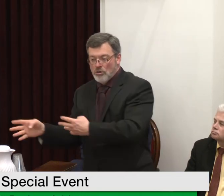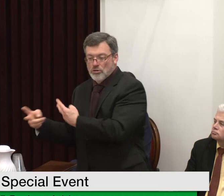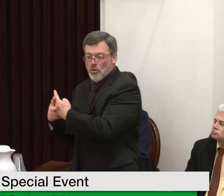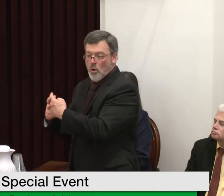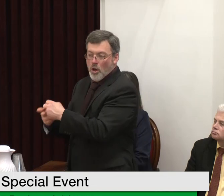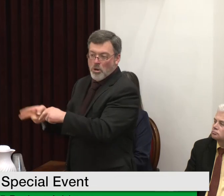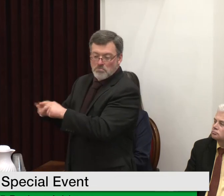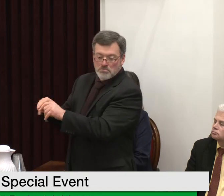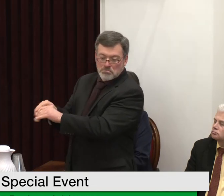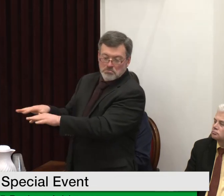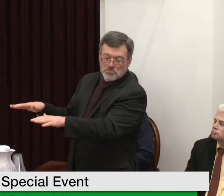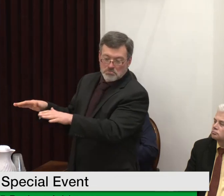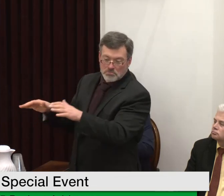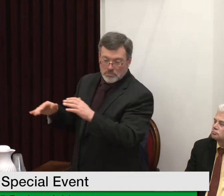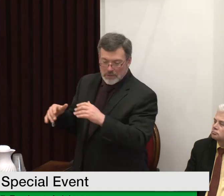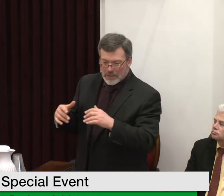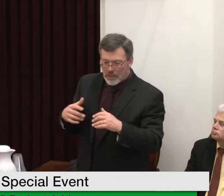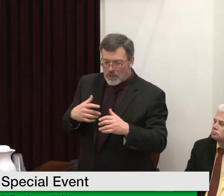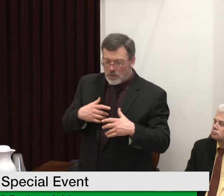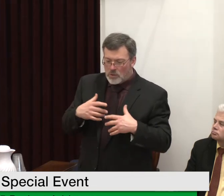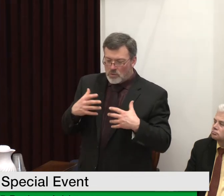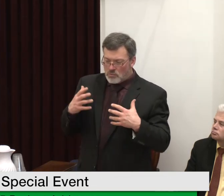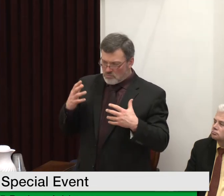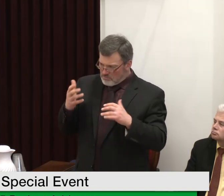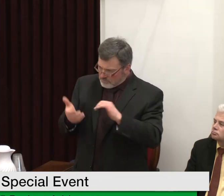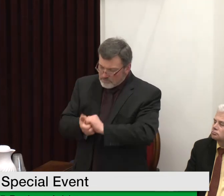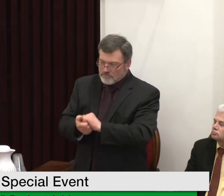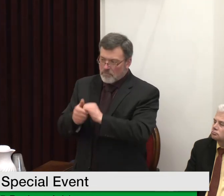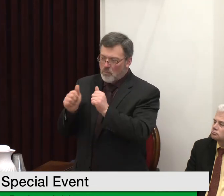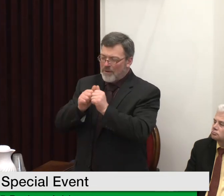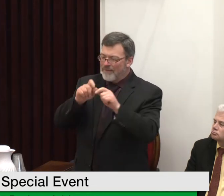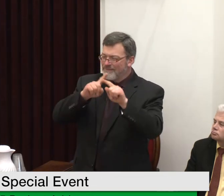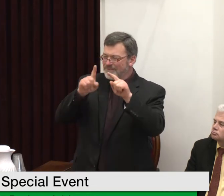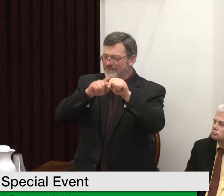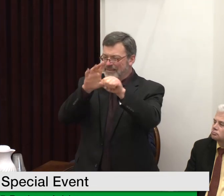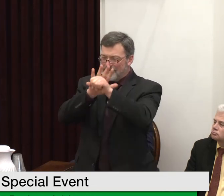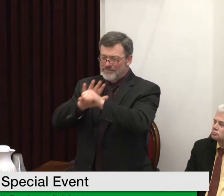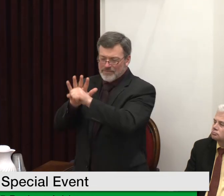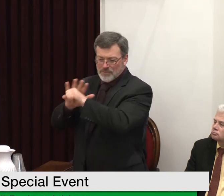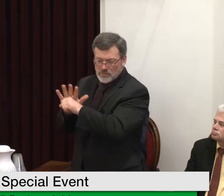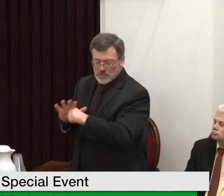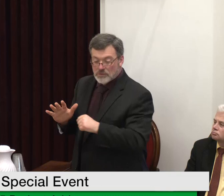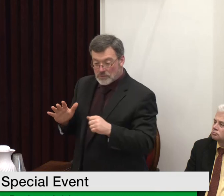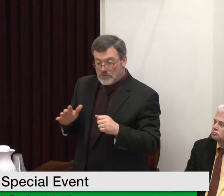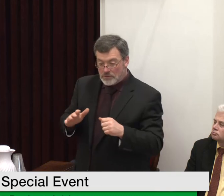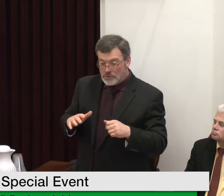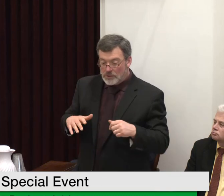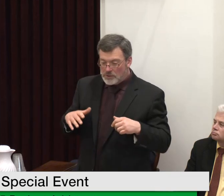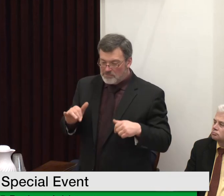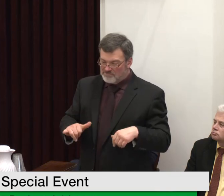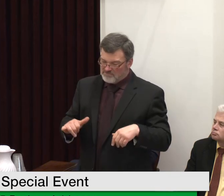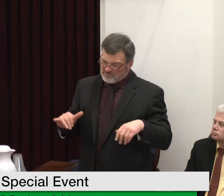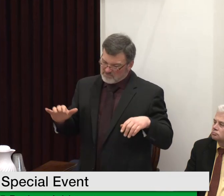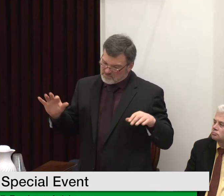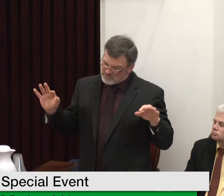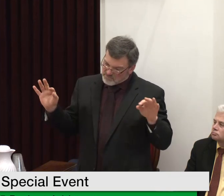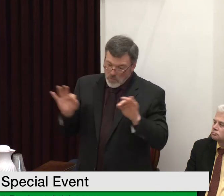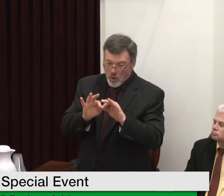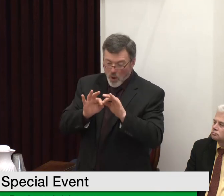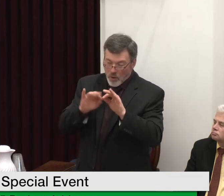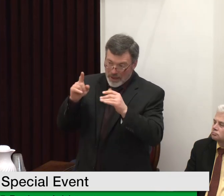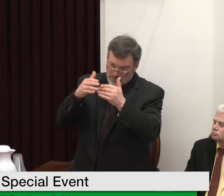strategies these other regions it's important to get our longterm resiliency